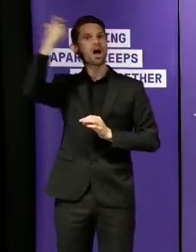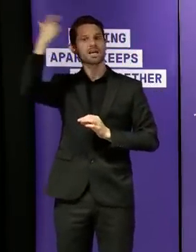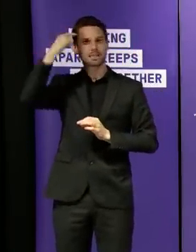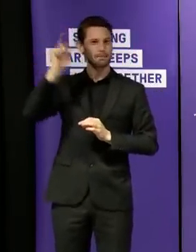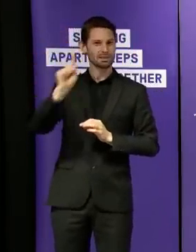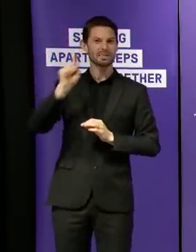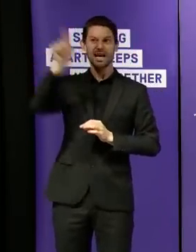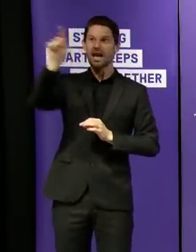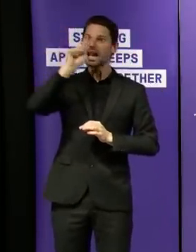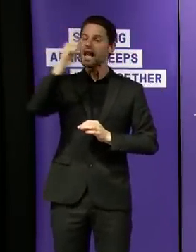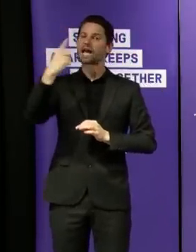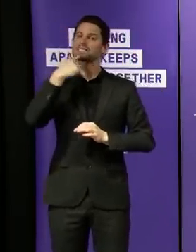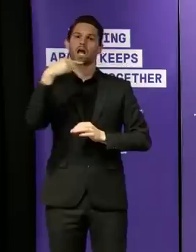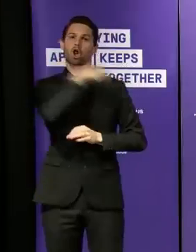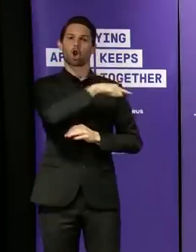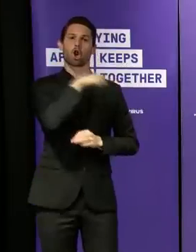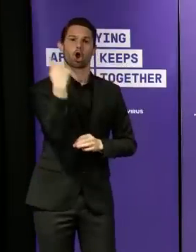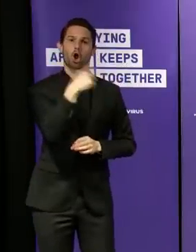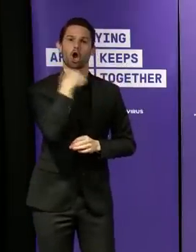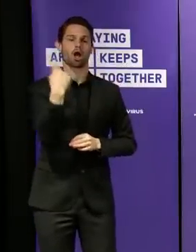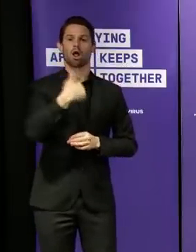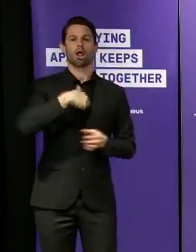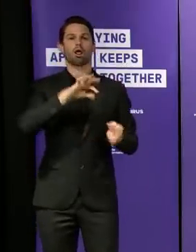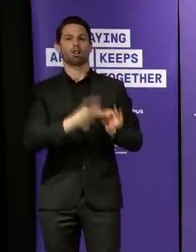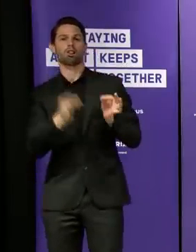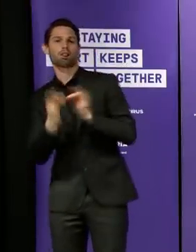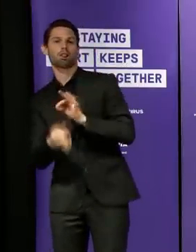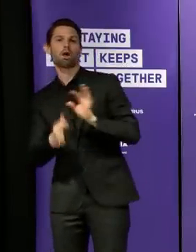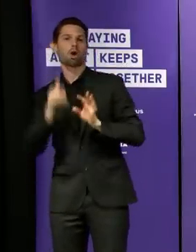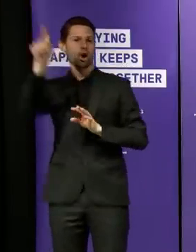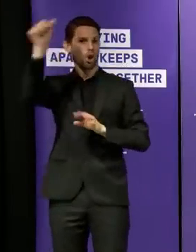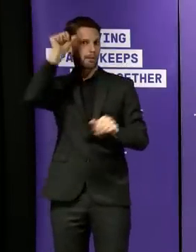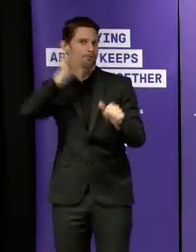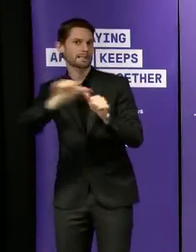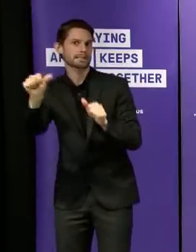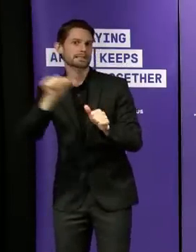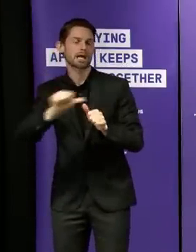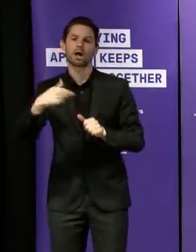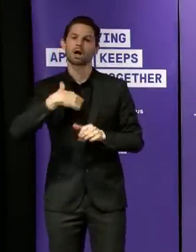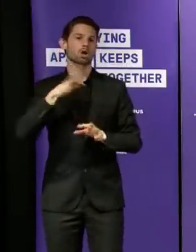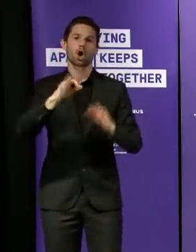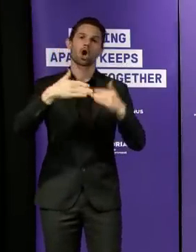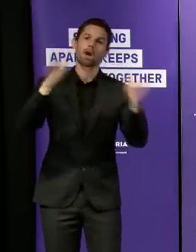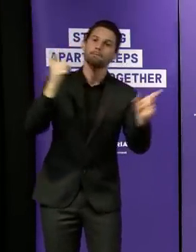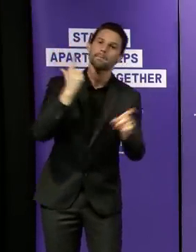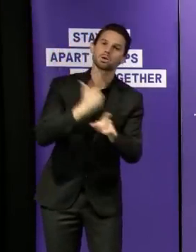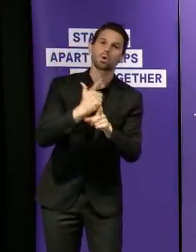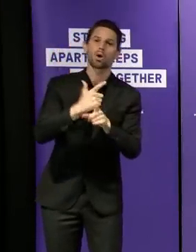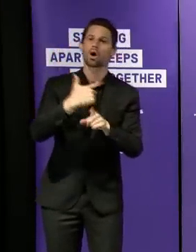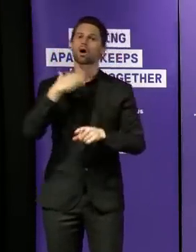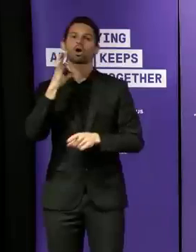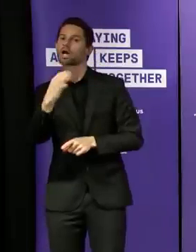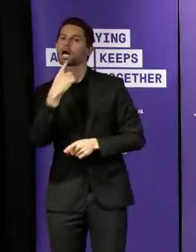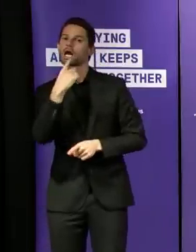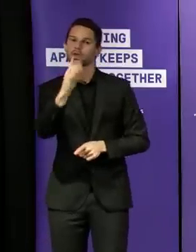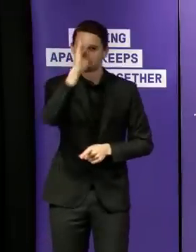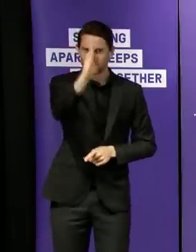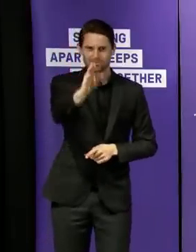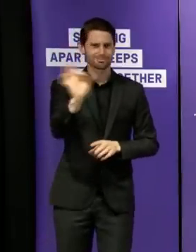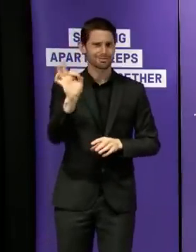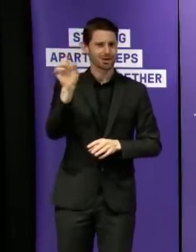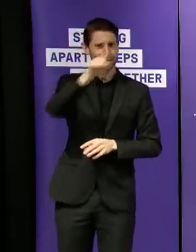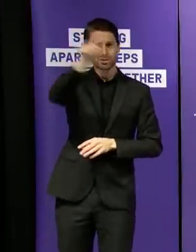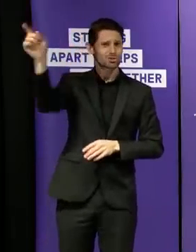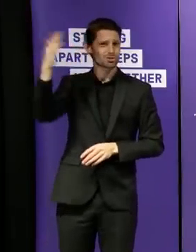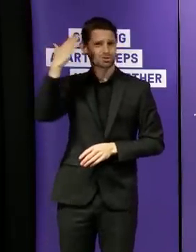more complete picture of where we were, where we've got to, and where we plan to stay. And